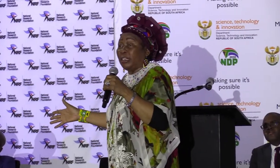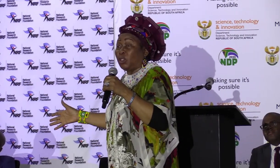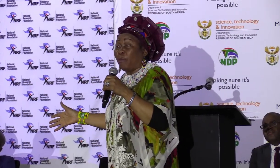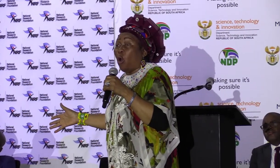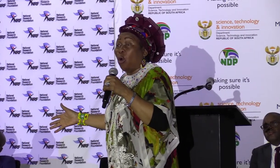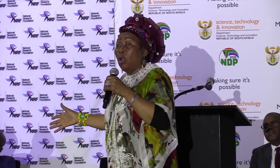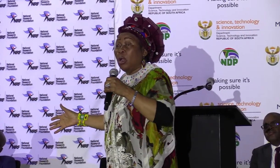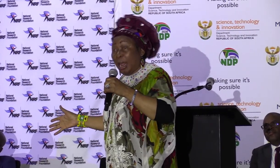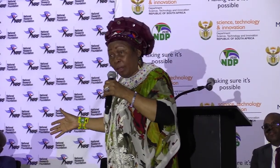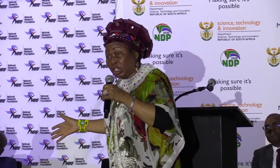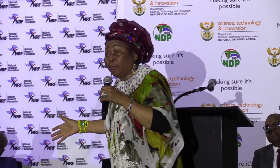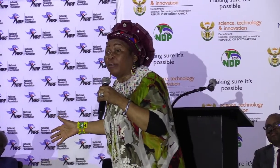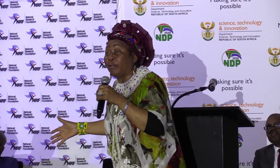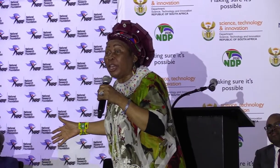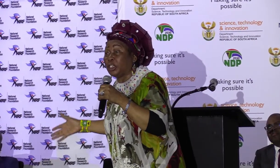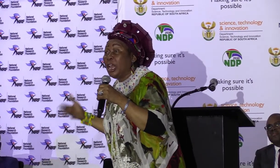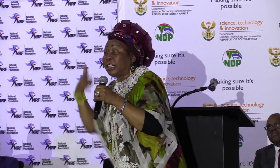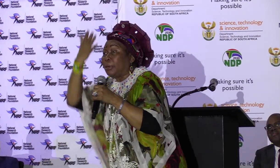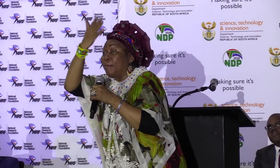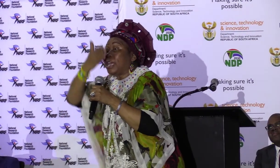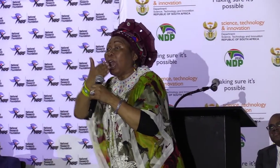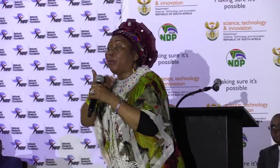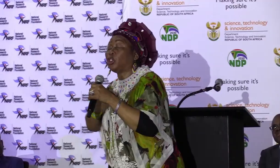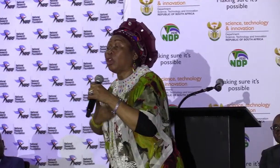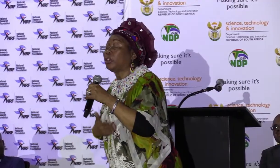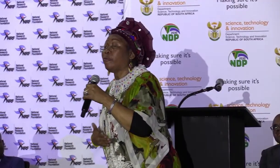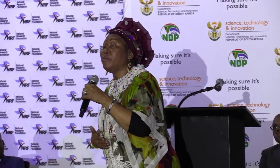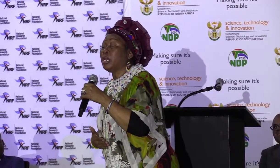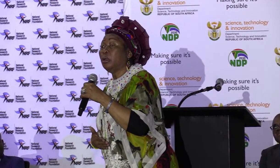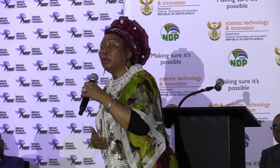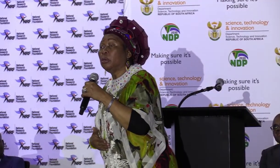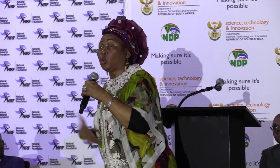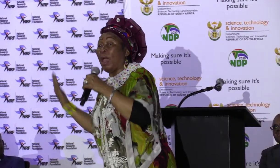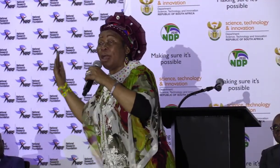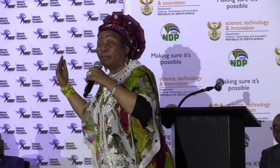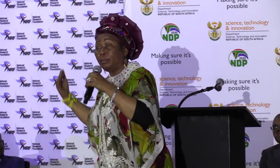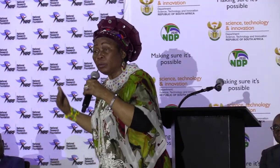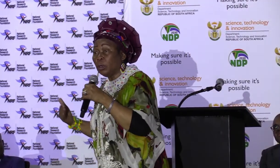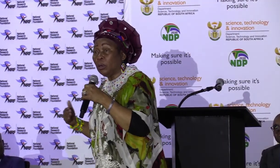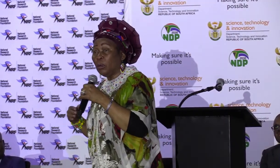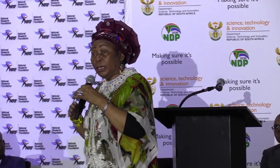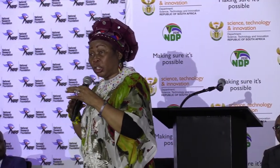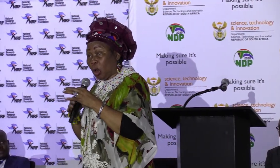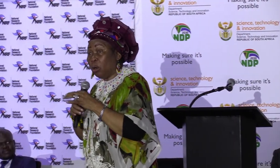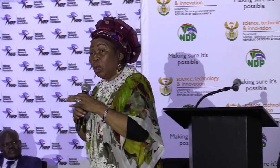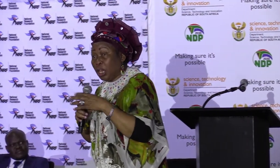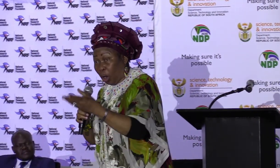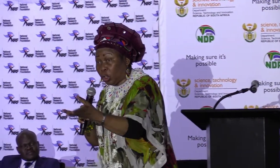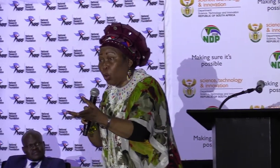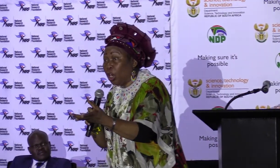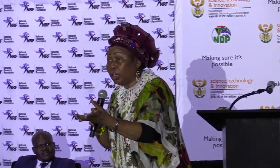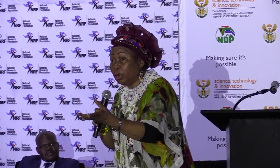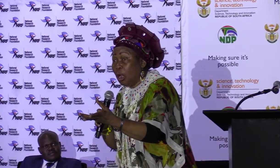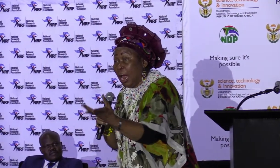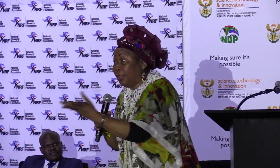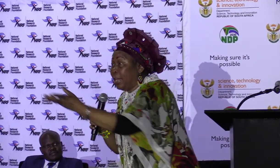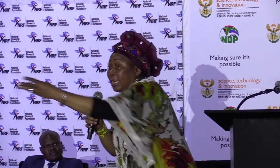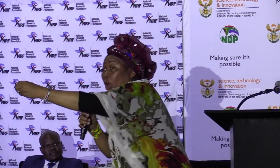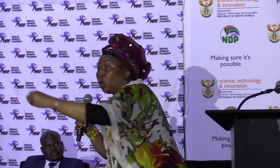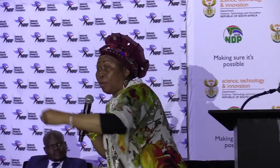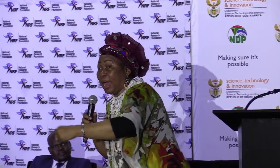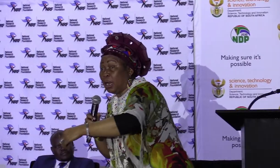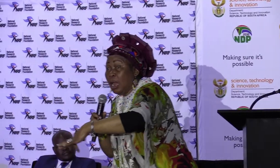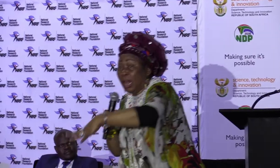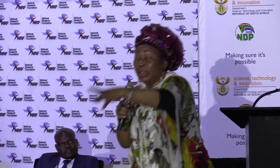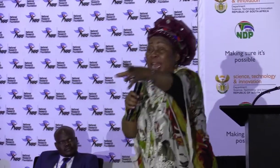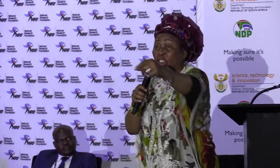seen anything like this before. And the chief of the village said, make a portrait of me. And so he got to work. And the